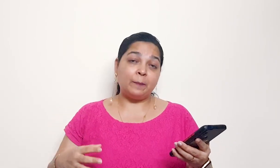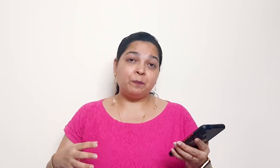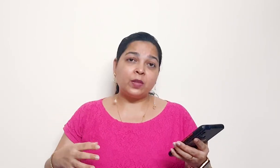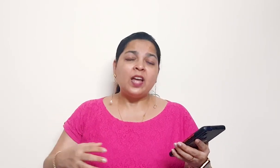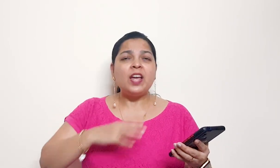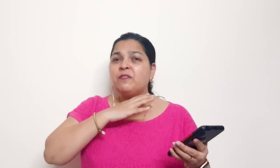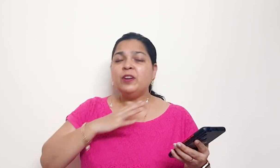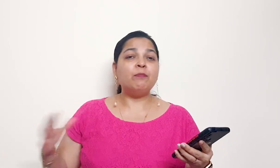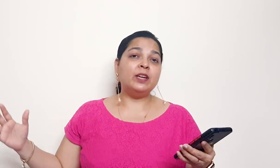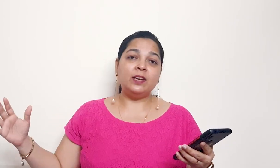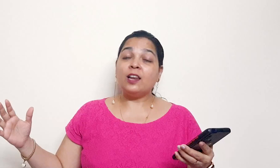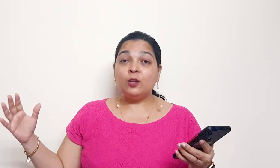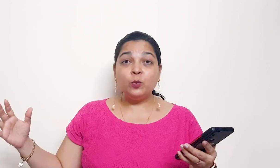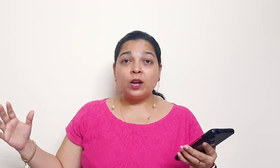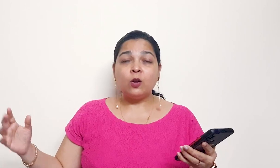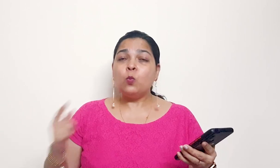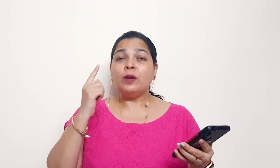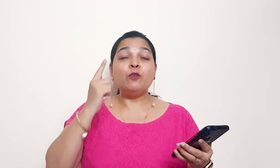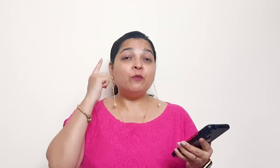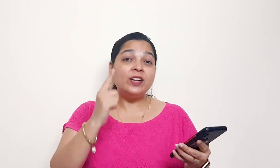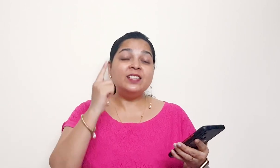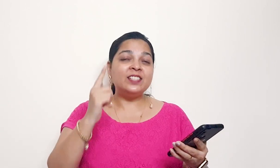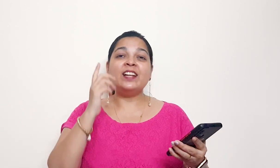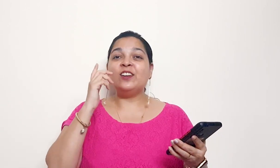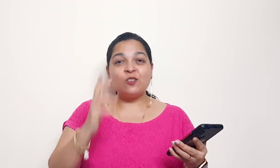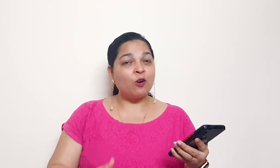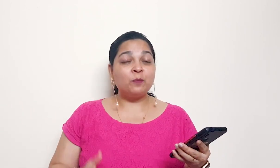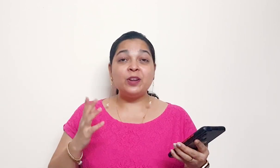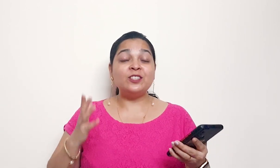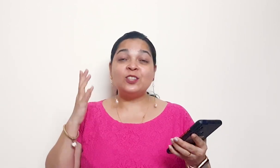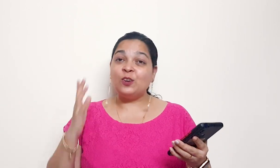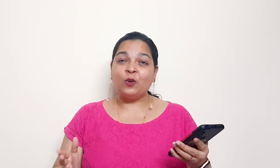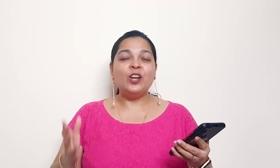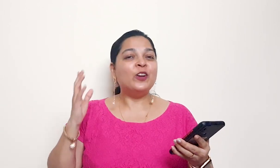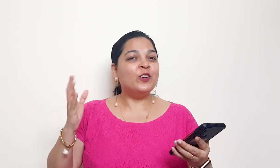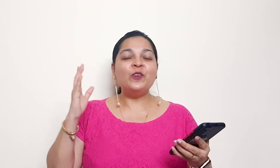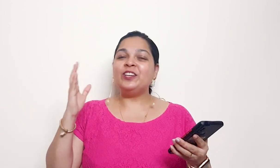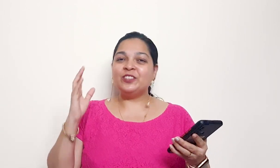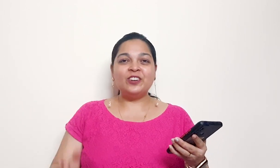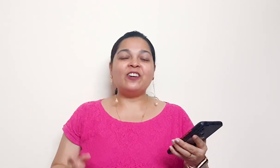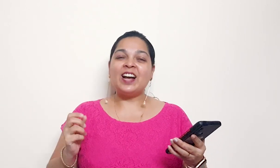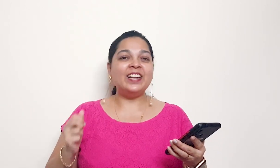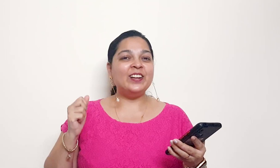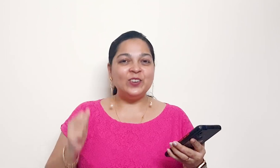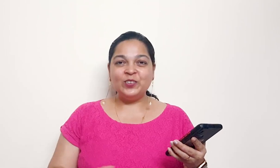with them. Everybody, hallelujah. One from one single rock, praise the Lord. Glory to God,